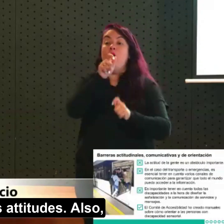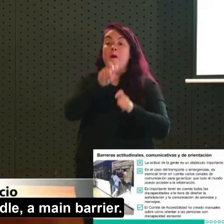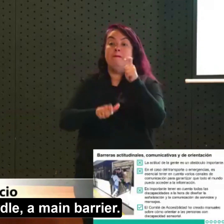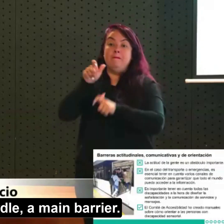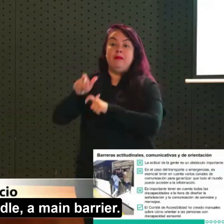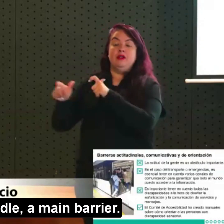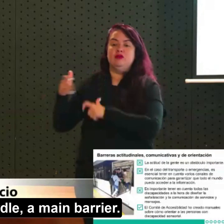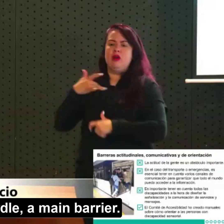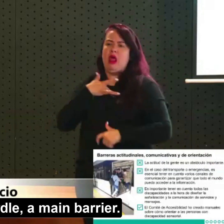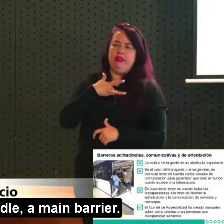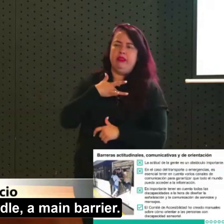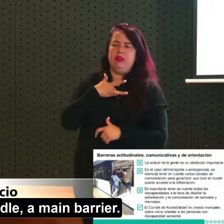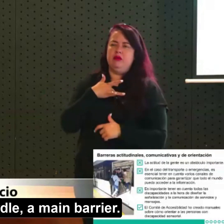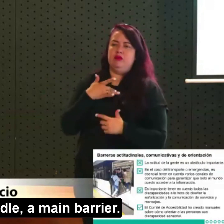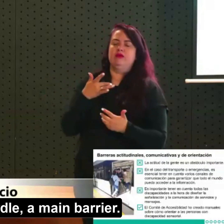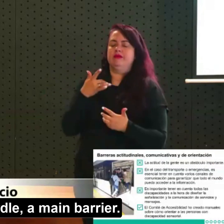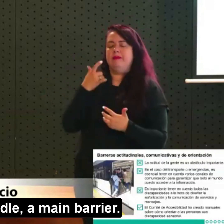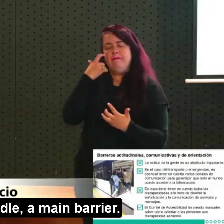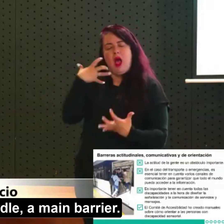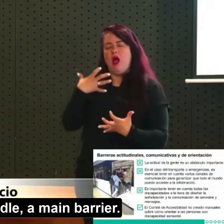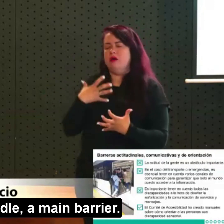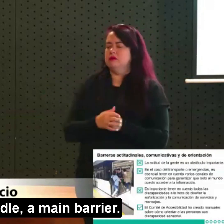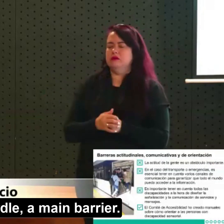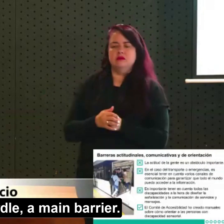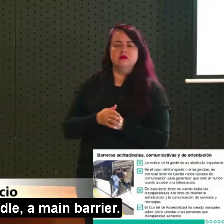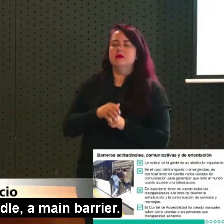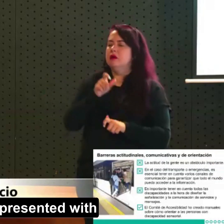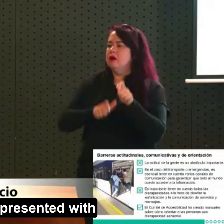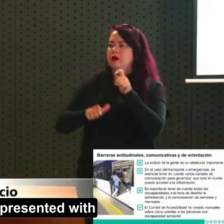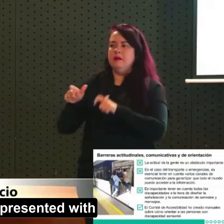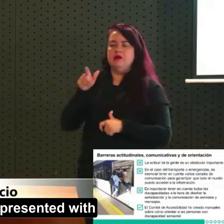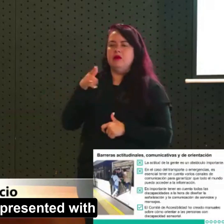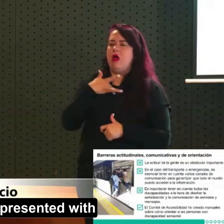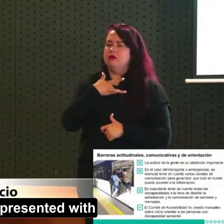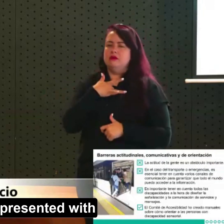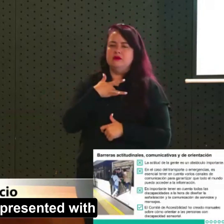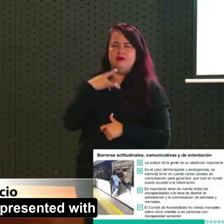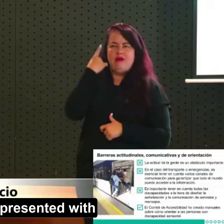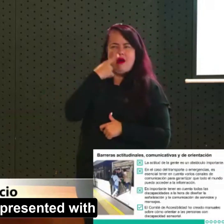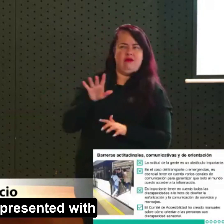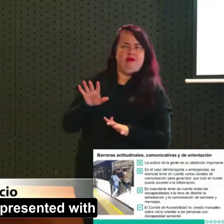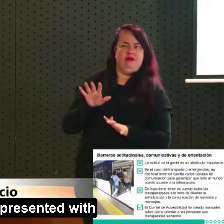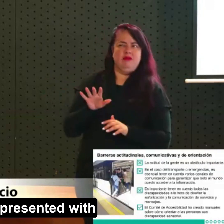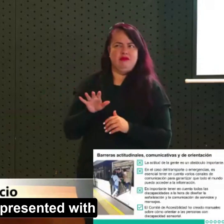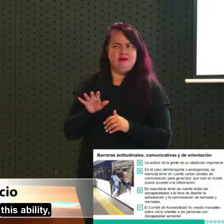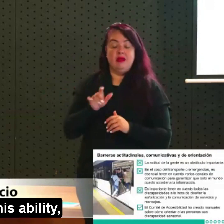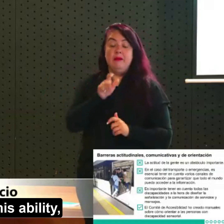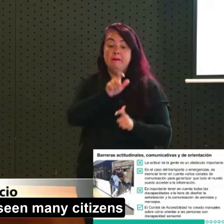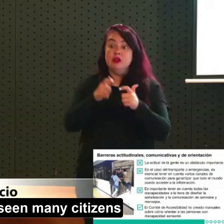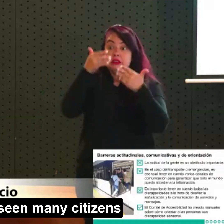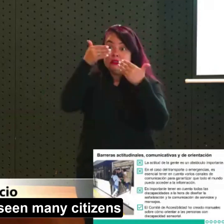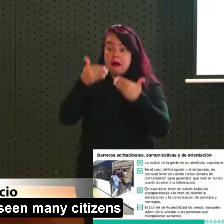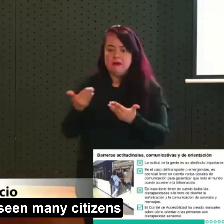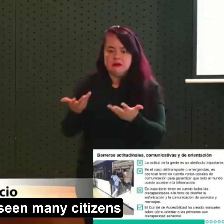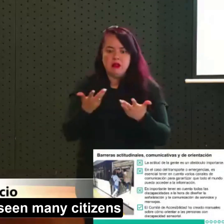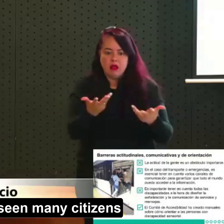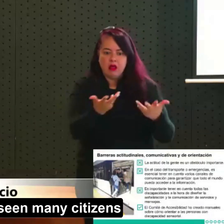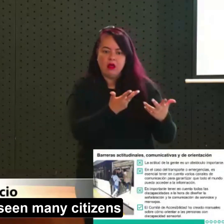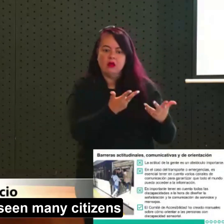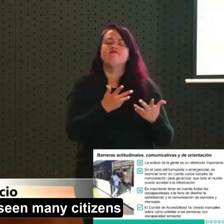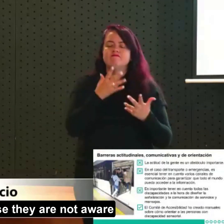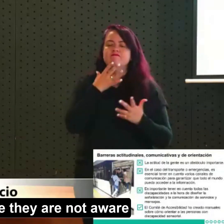are also a main hurdle, a main barrier. Those presented with disability, they have seen